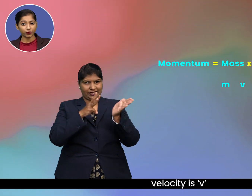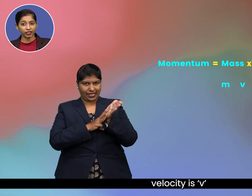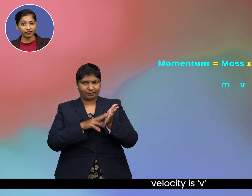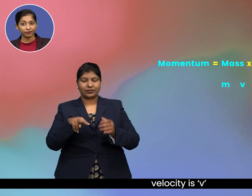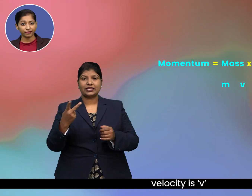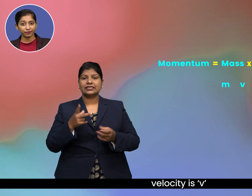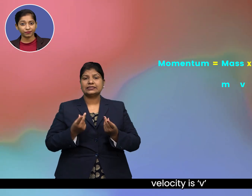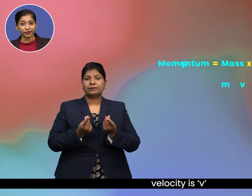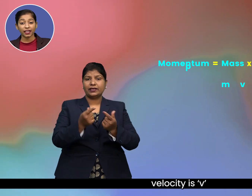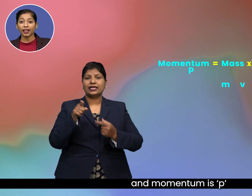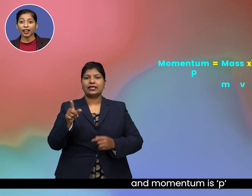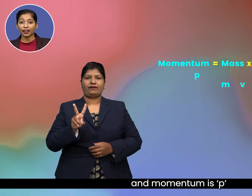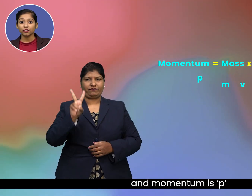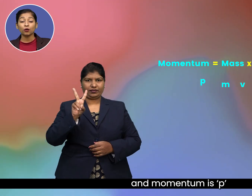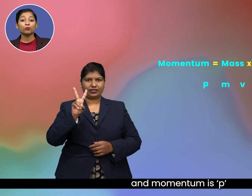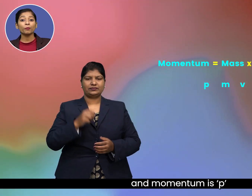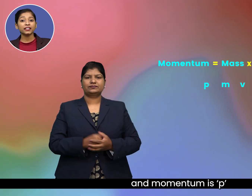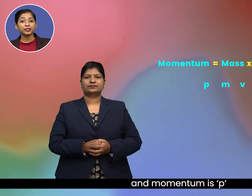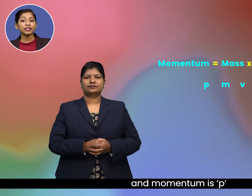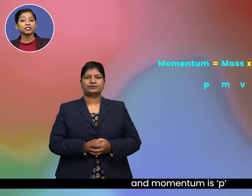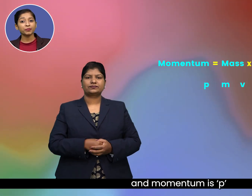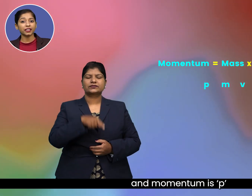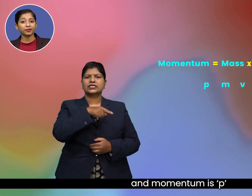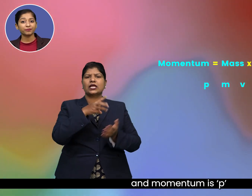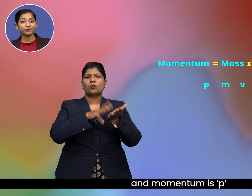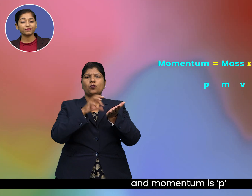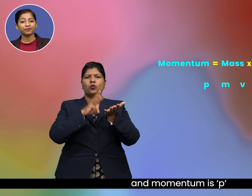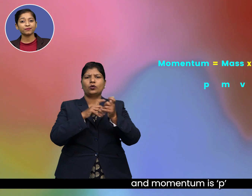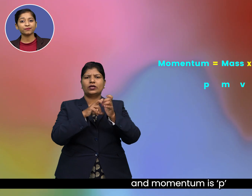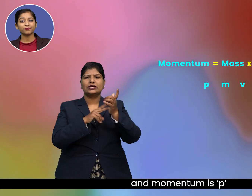velocity is v, and momentum is p.